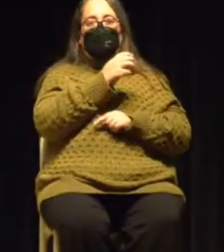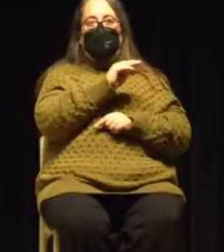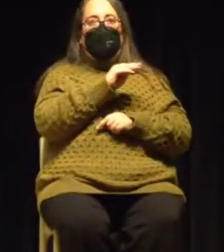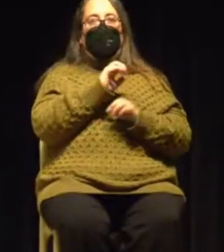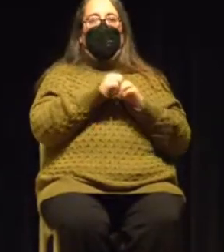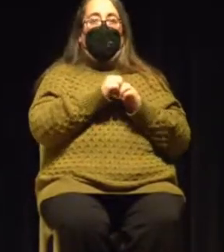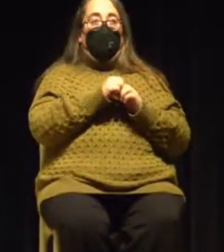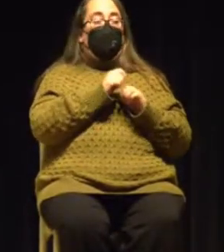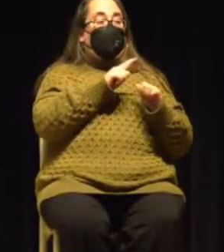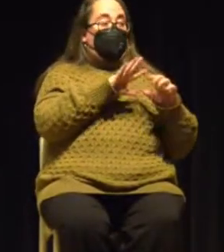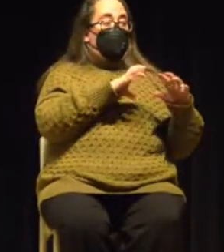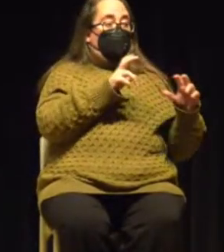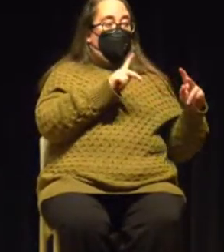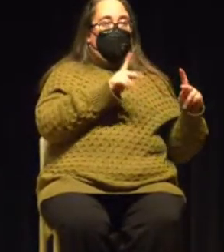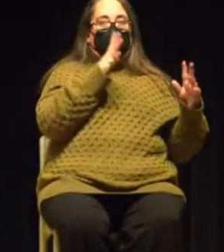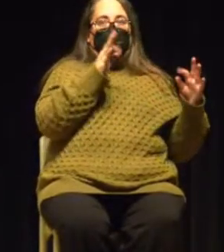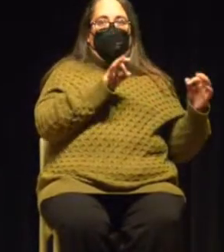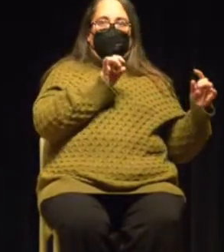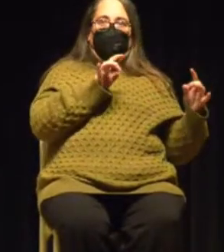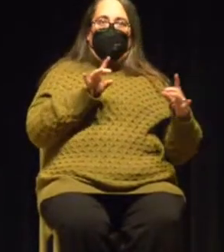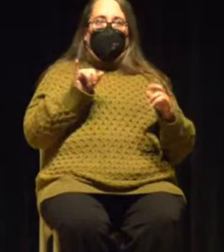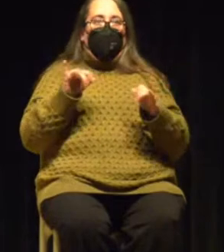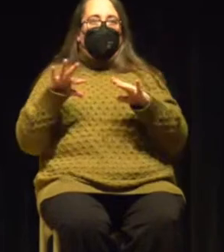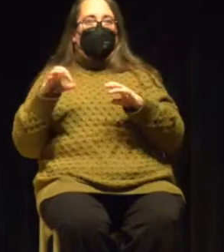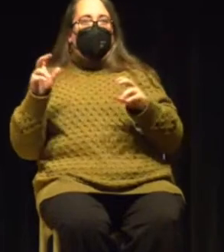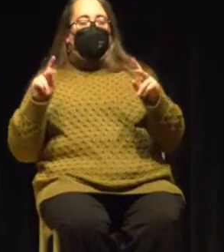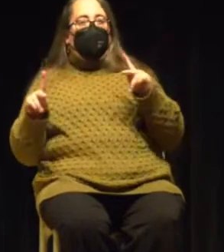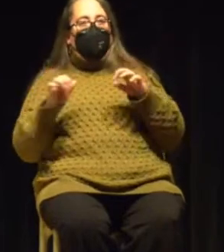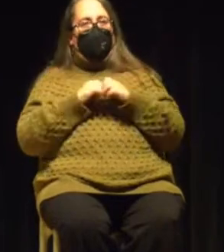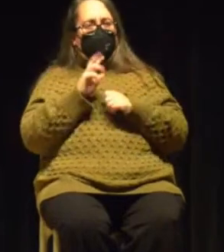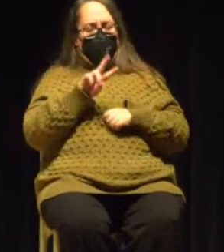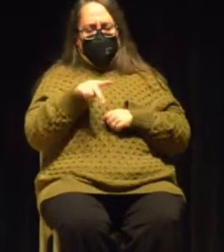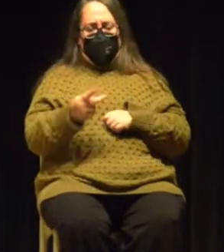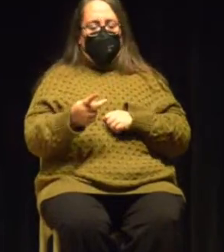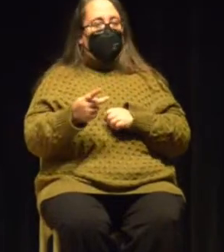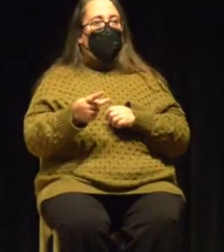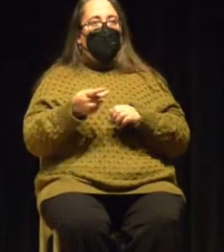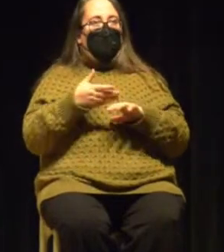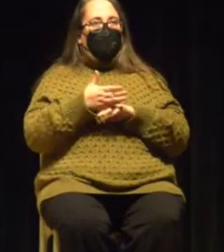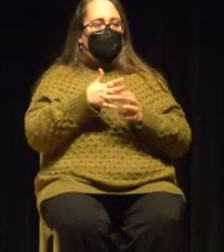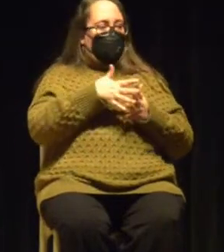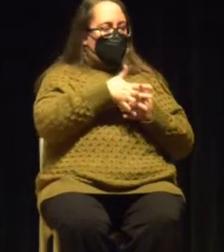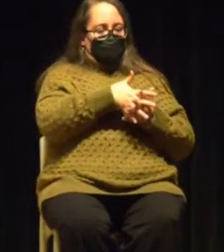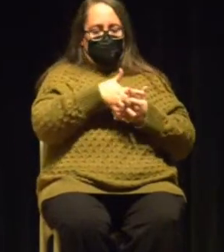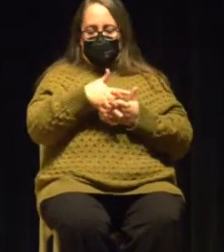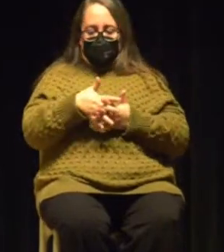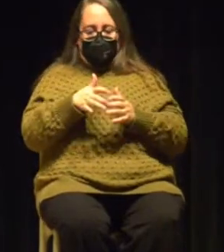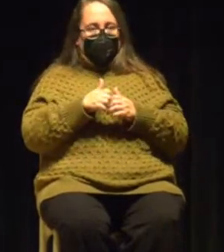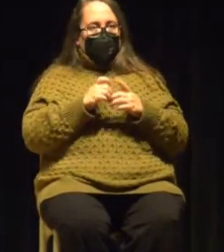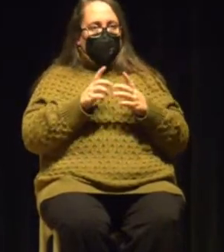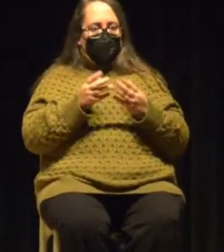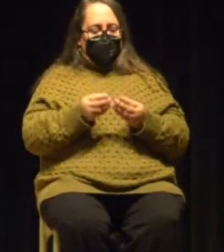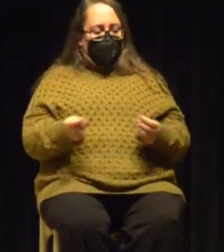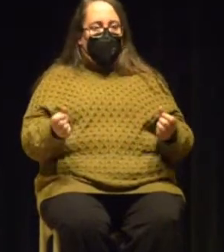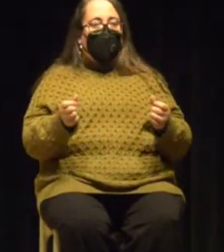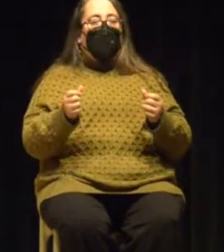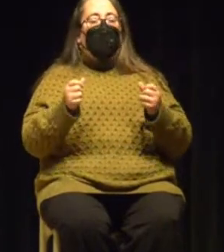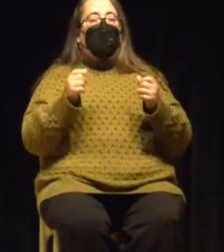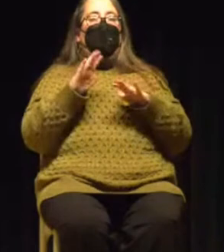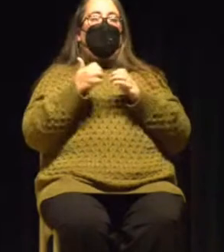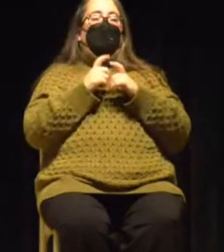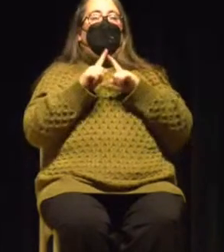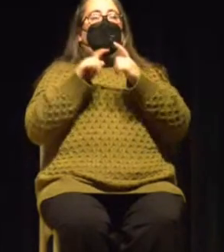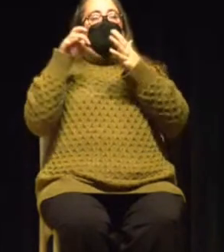decide they hate other groups of people? And how do you reverse that once it's taken root? And it was like, you know, there's all these